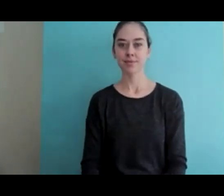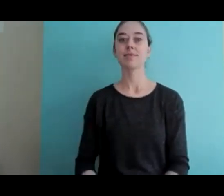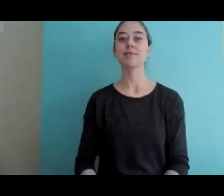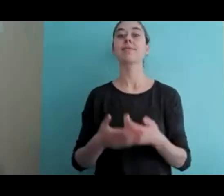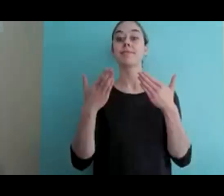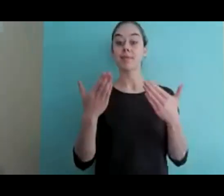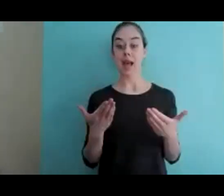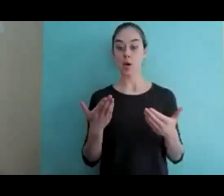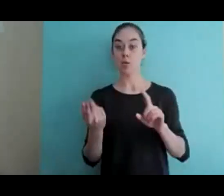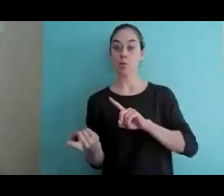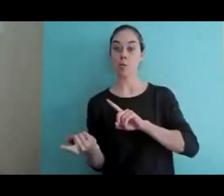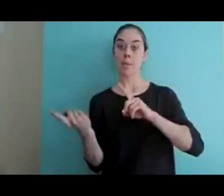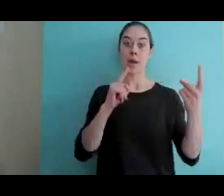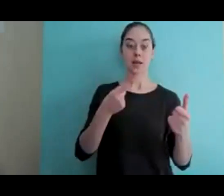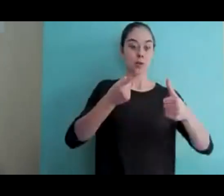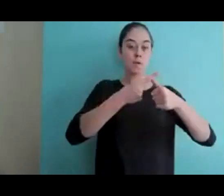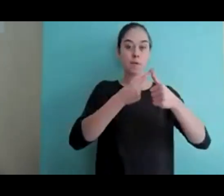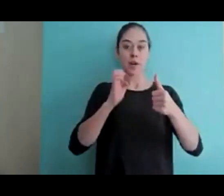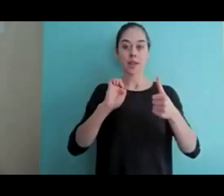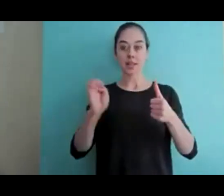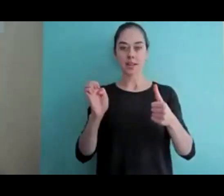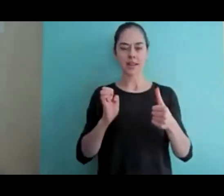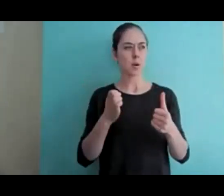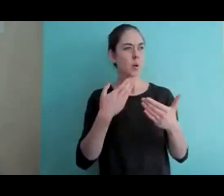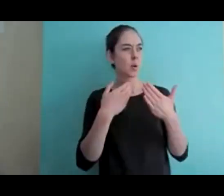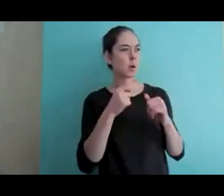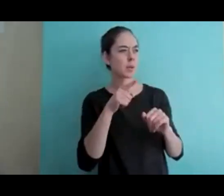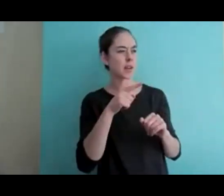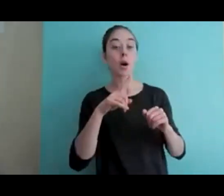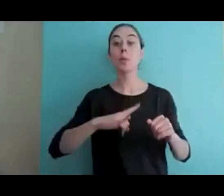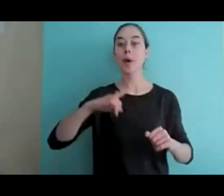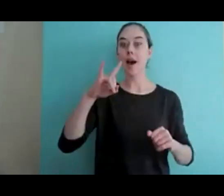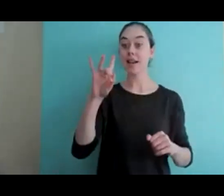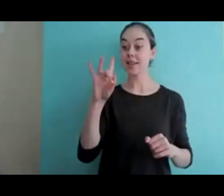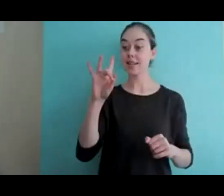And we're back to the first one. What was it? High knees. Ready?